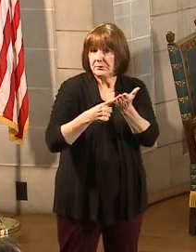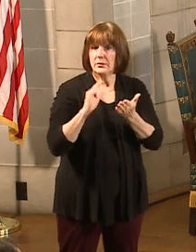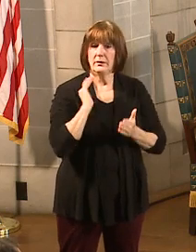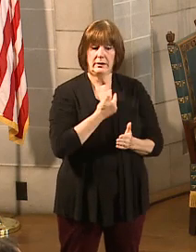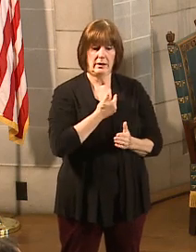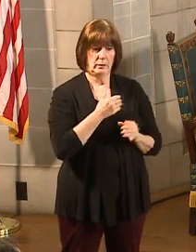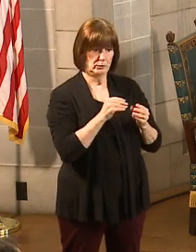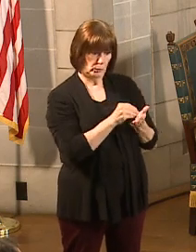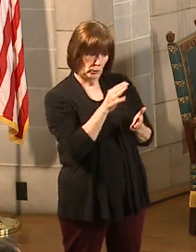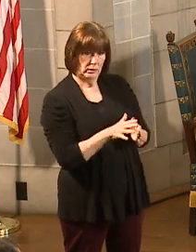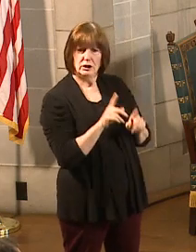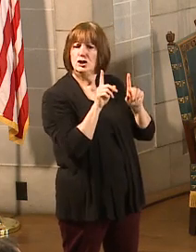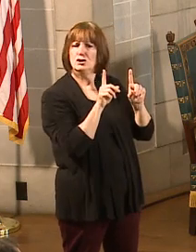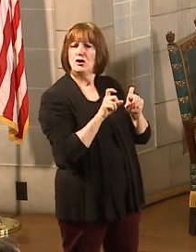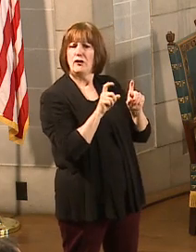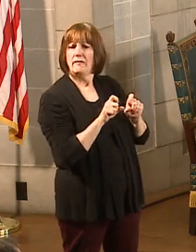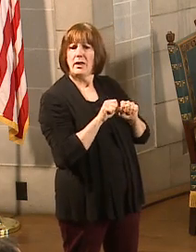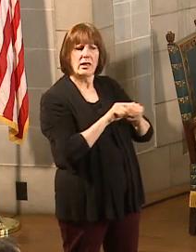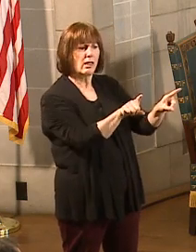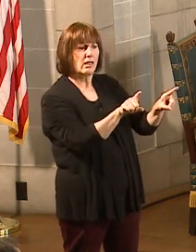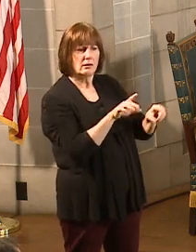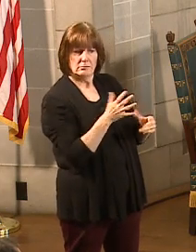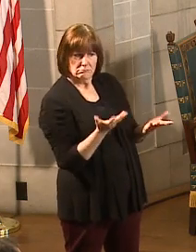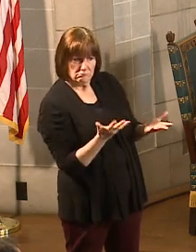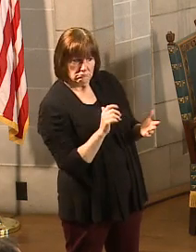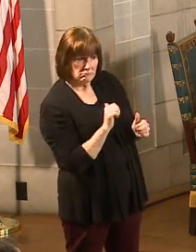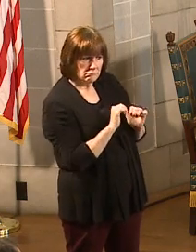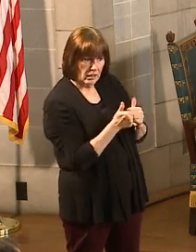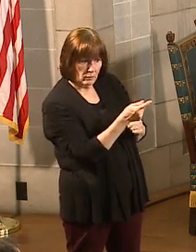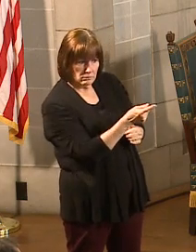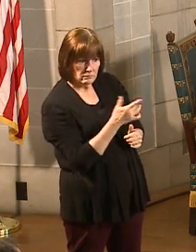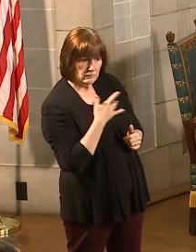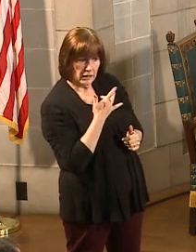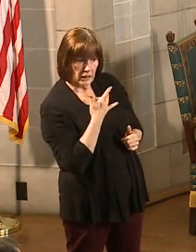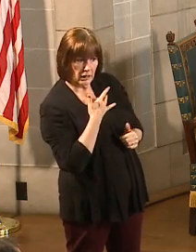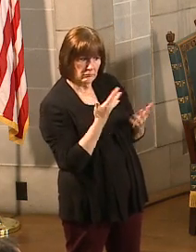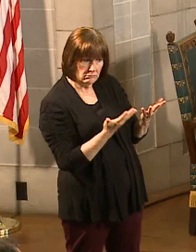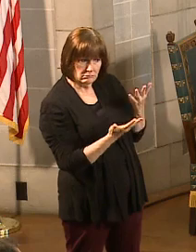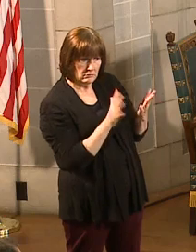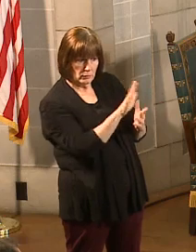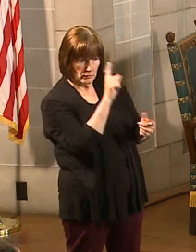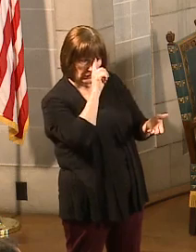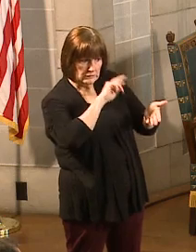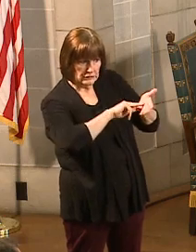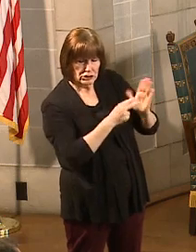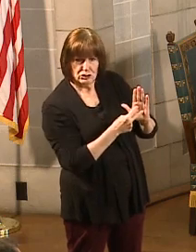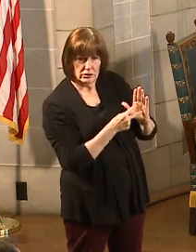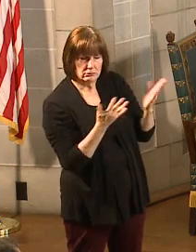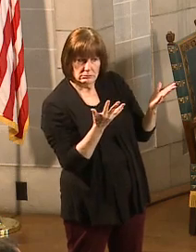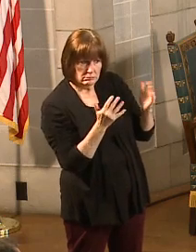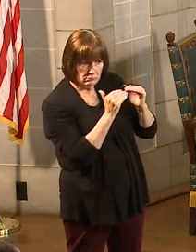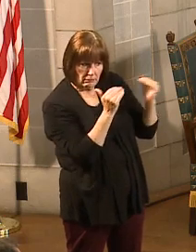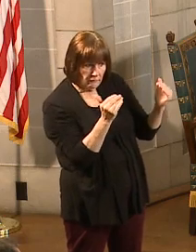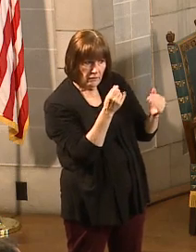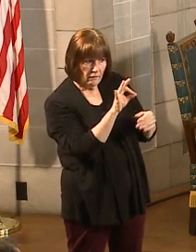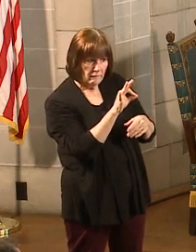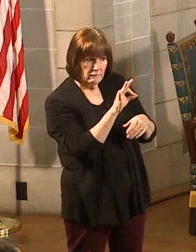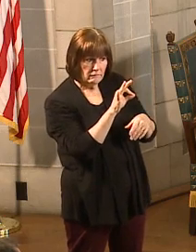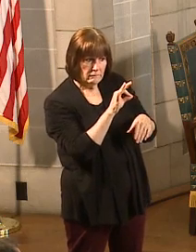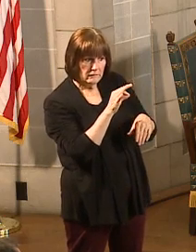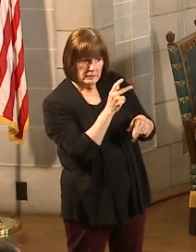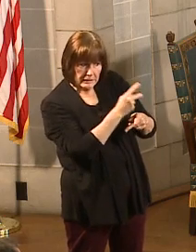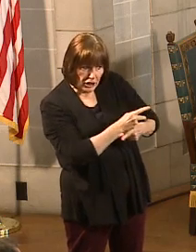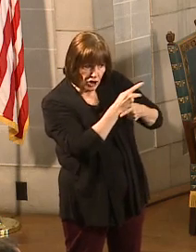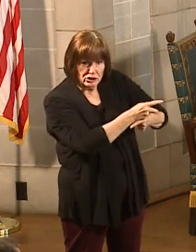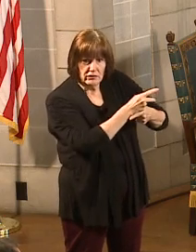surveying, finding out what their level of precaution is and what their intentions are. And what we know is that we